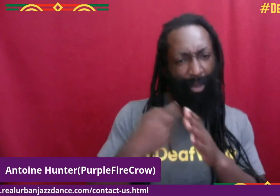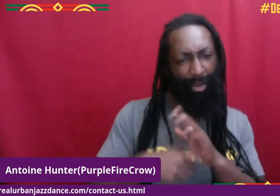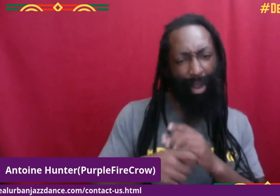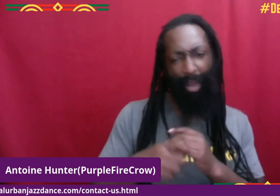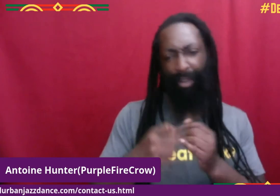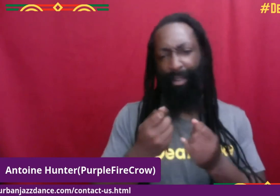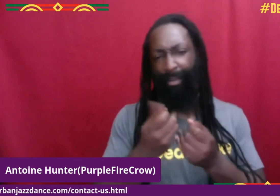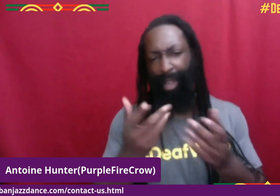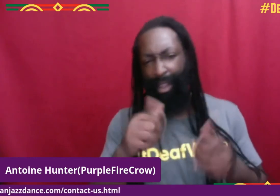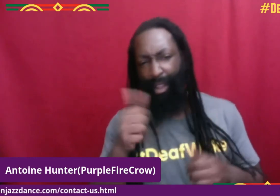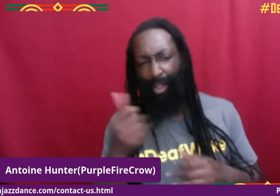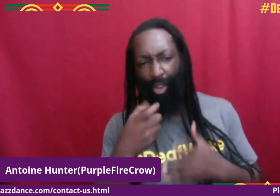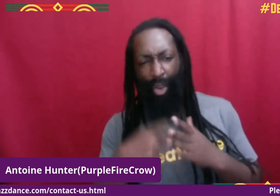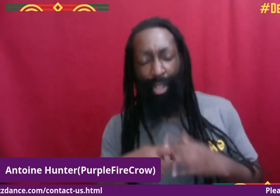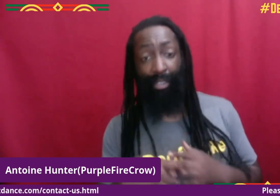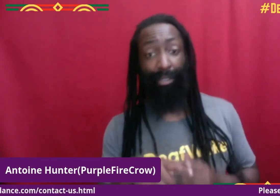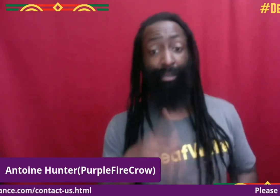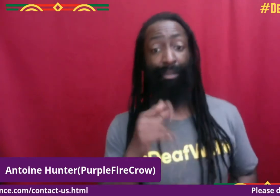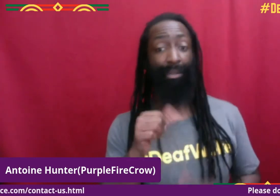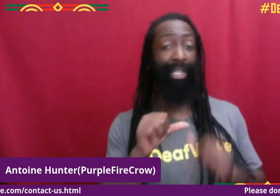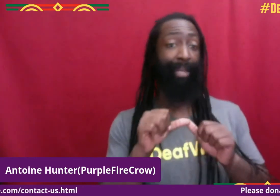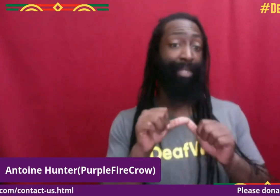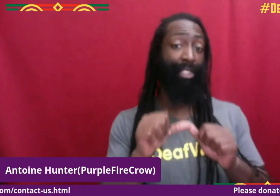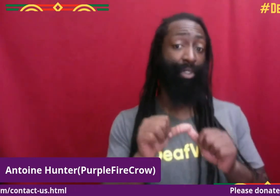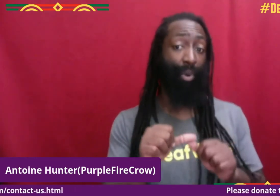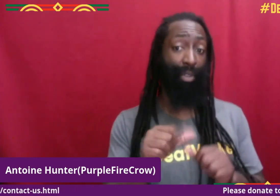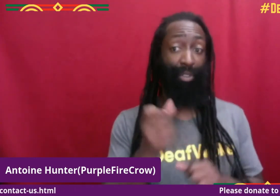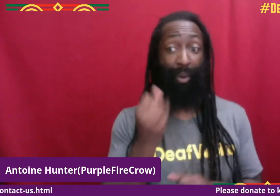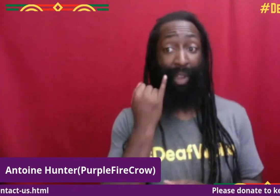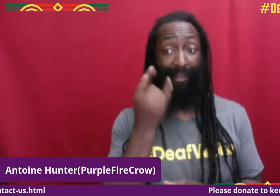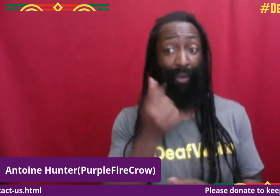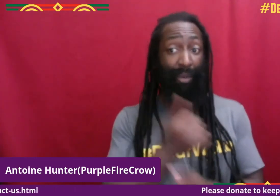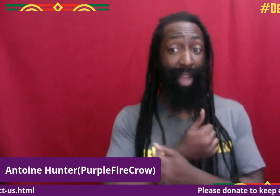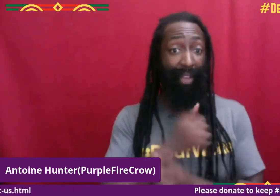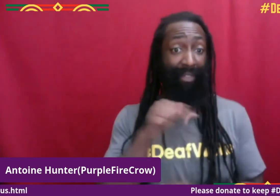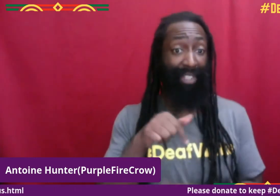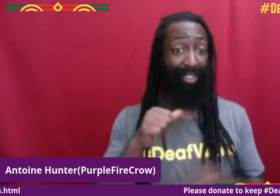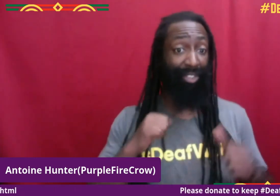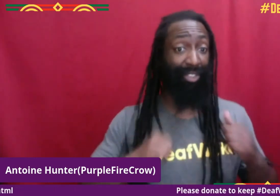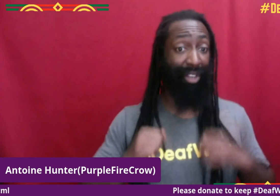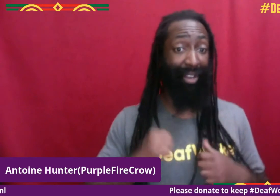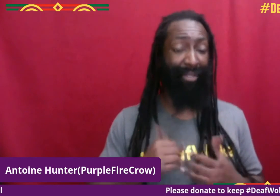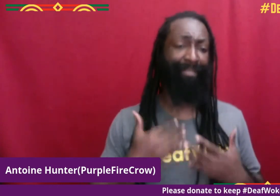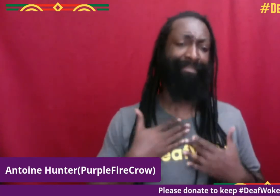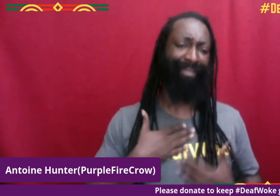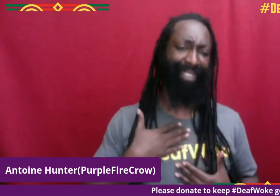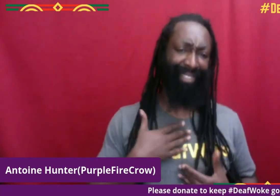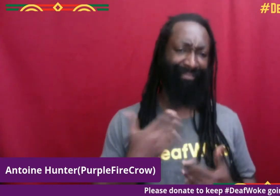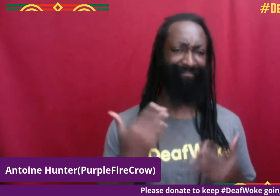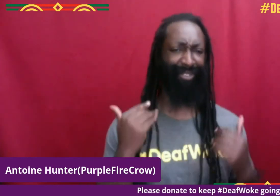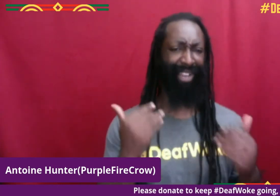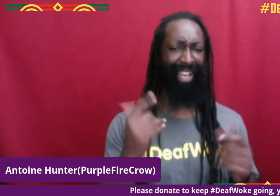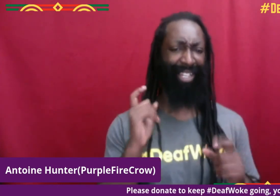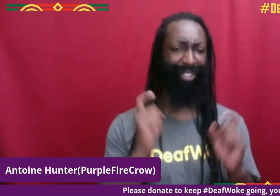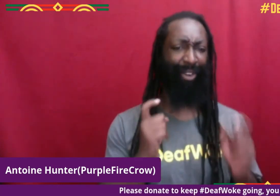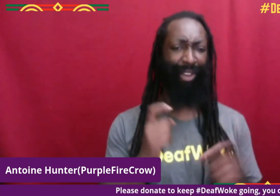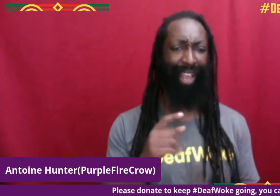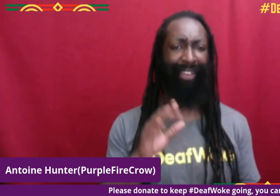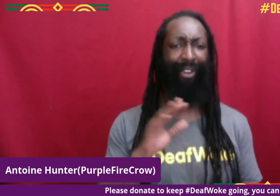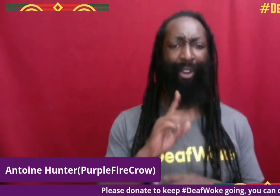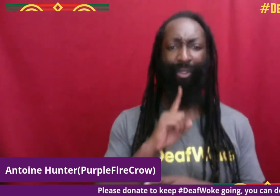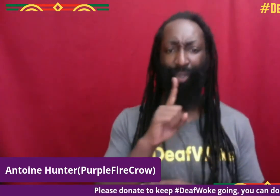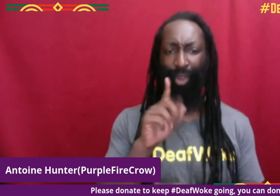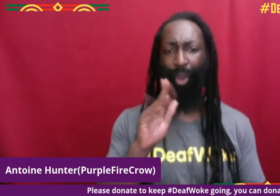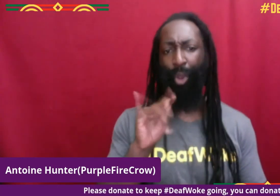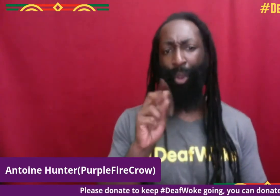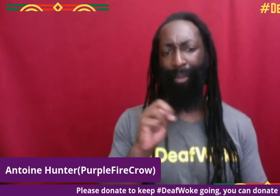free. There are admin costs, interpreters, other costs to continue this show. Please, if you love